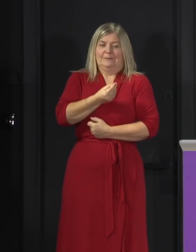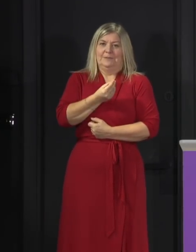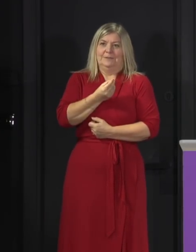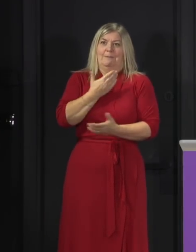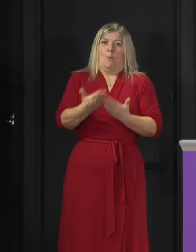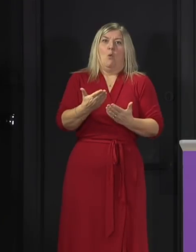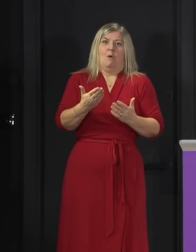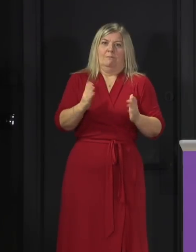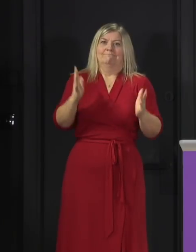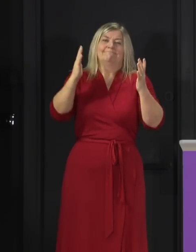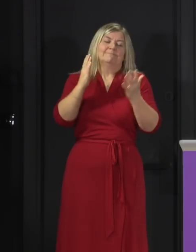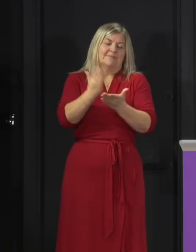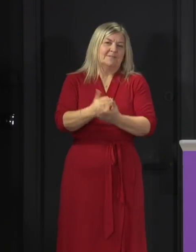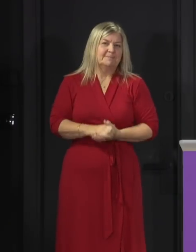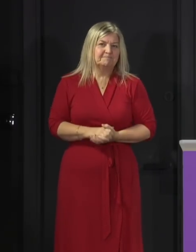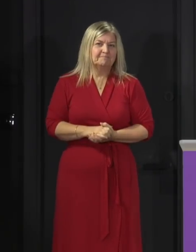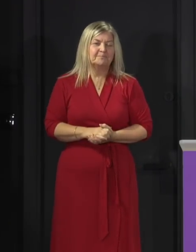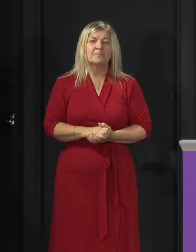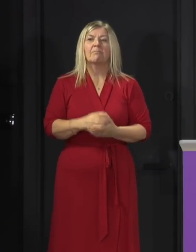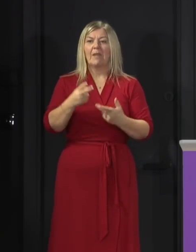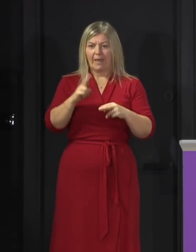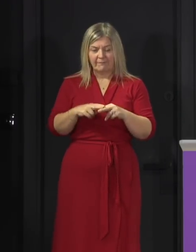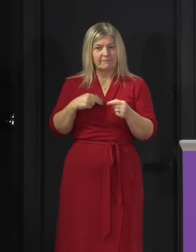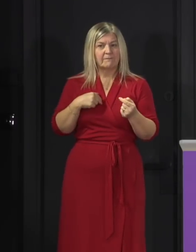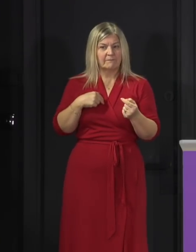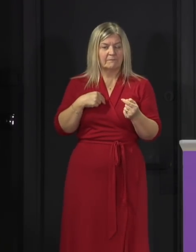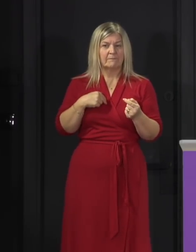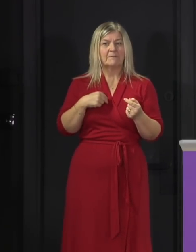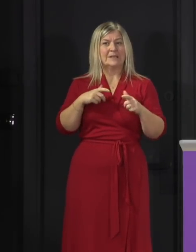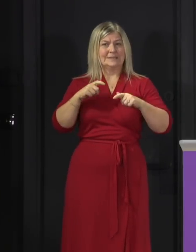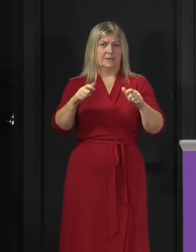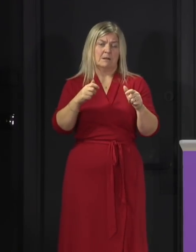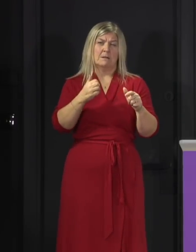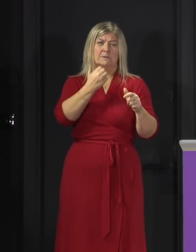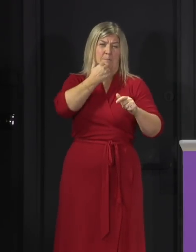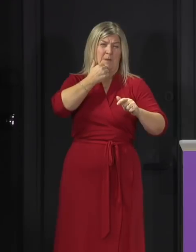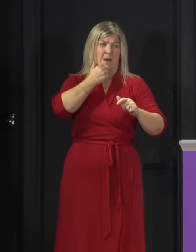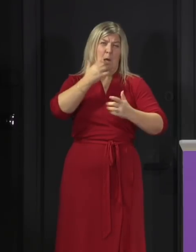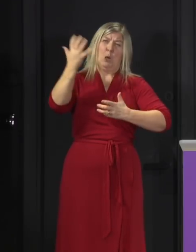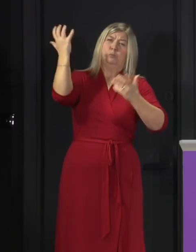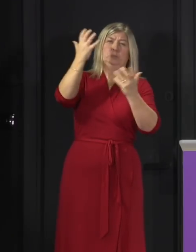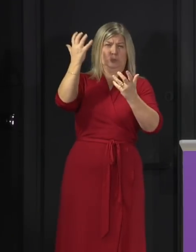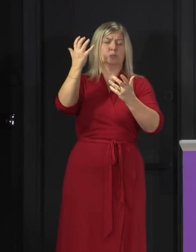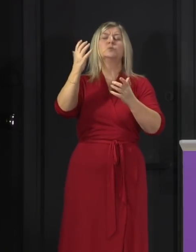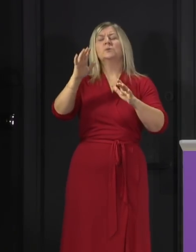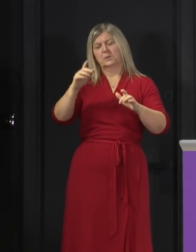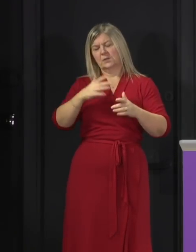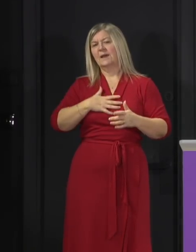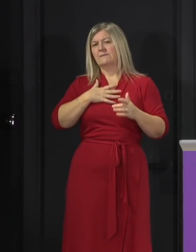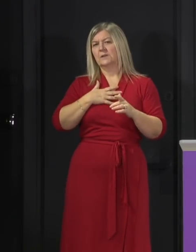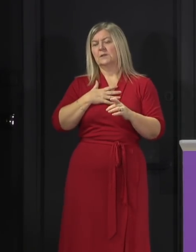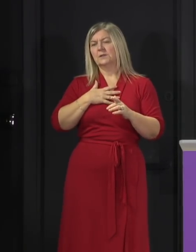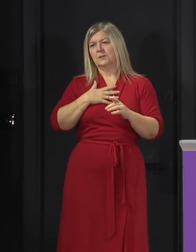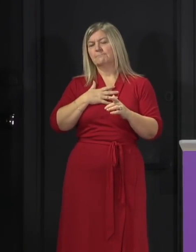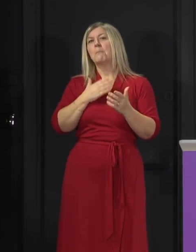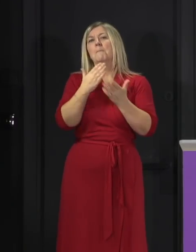been a period that if we were still in the grip of this virus, it would pose increased risks for us. So